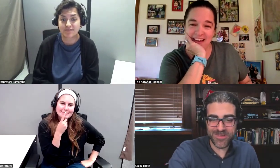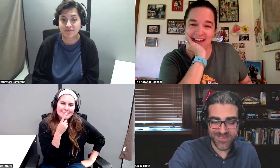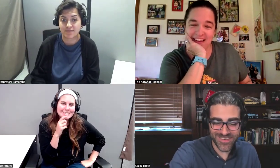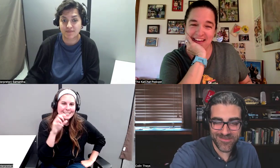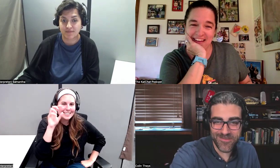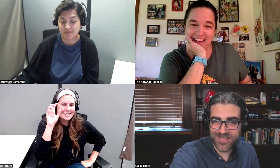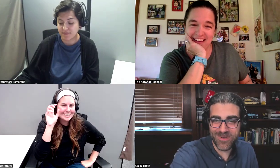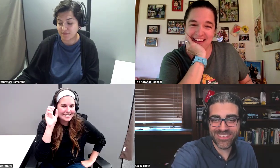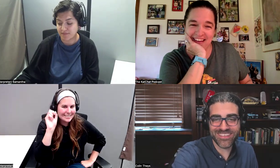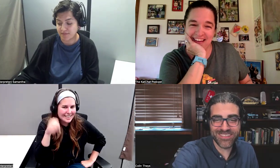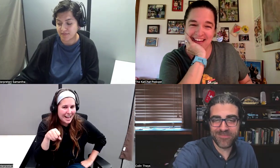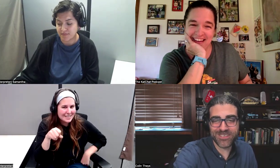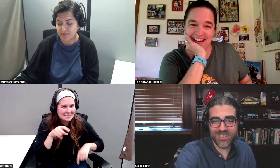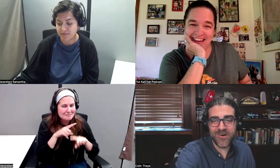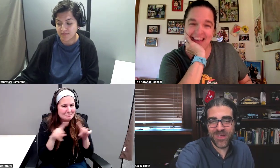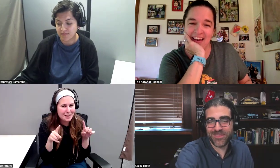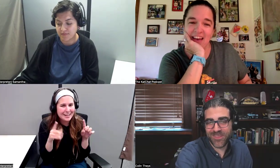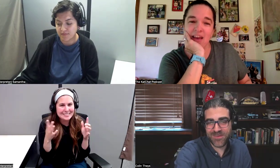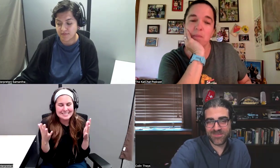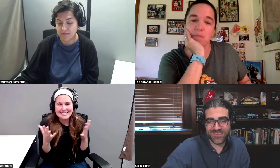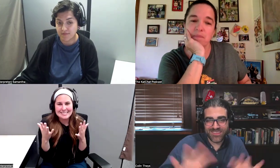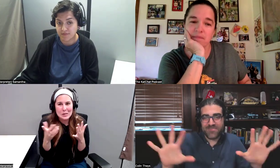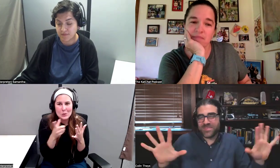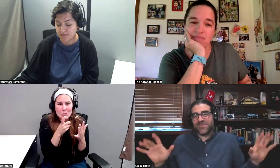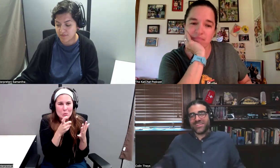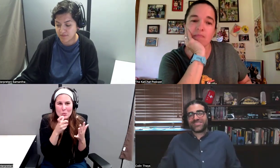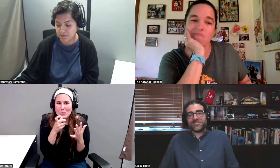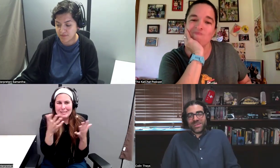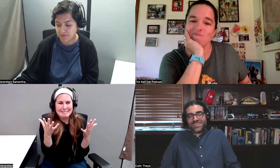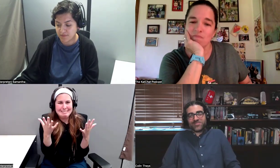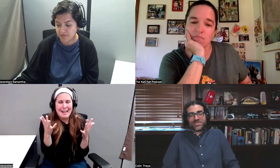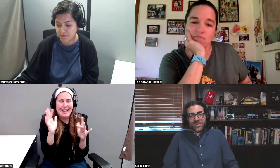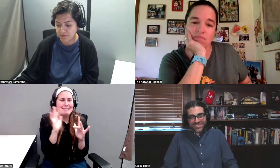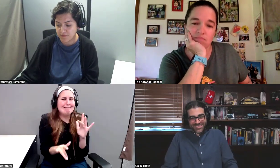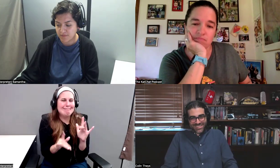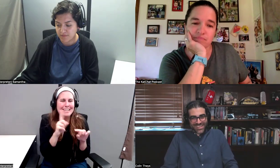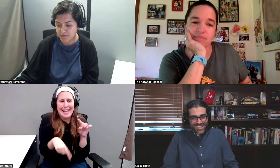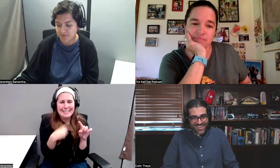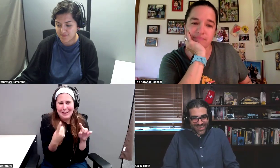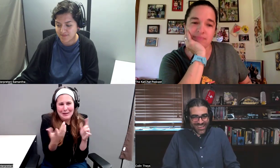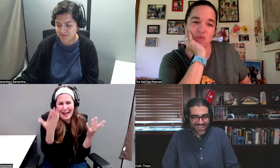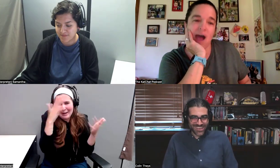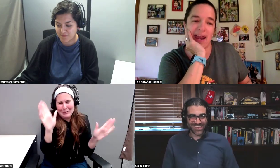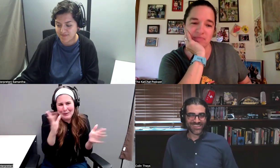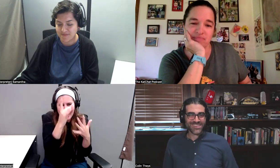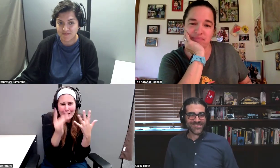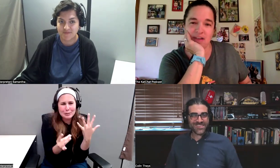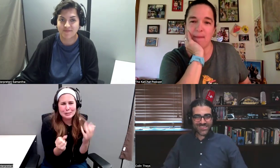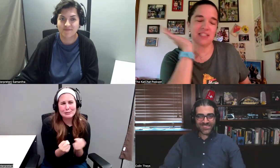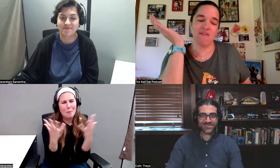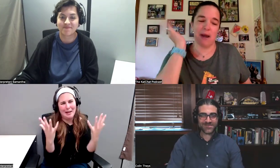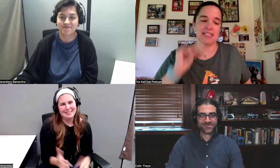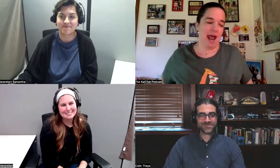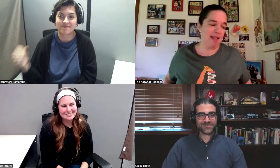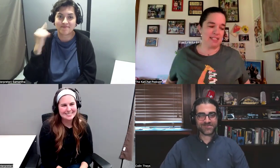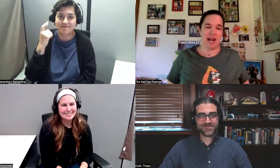know which to go with. So let me skip that one. This is too many choices. Right. Yeah,